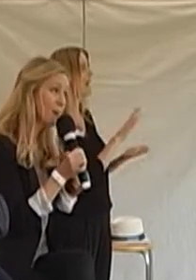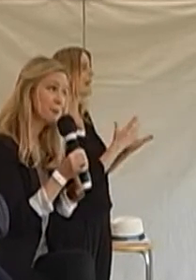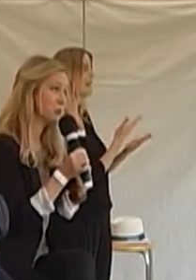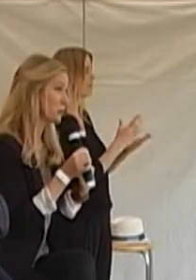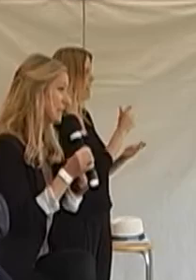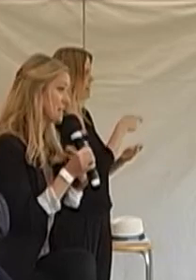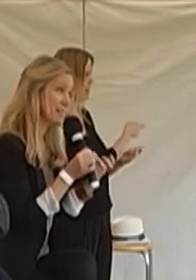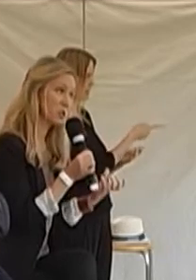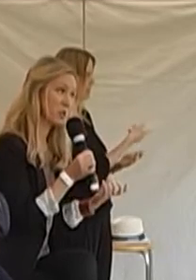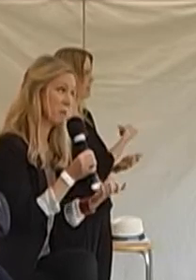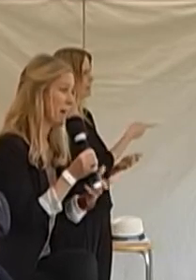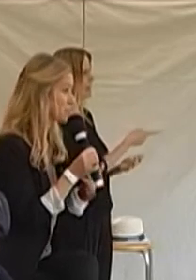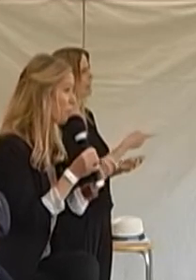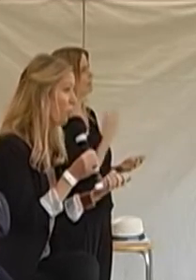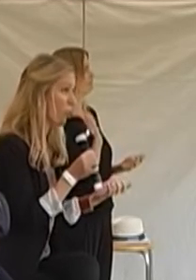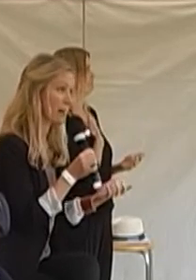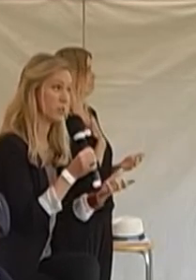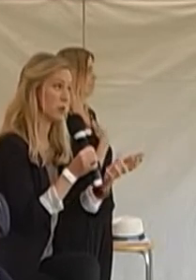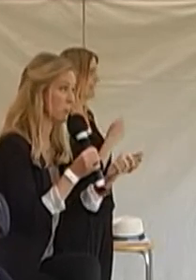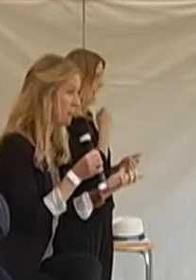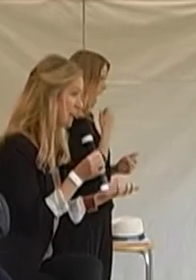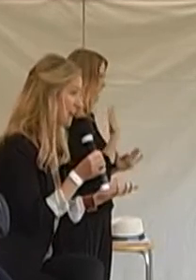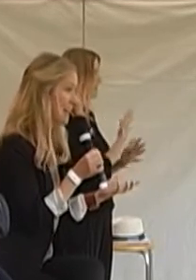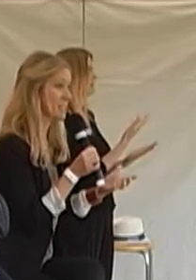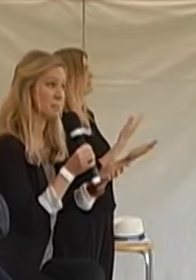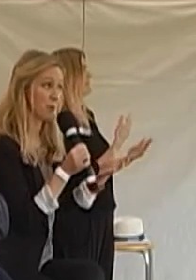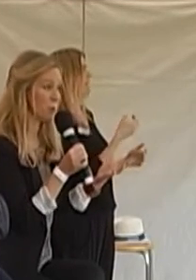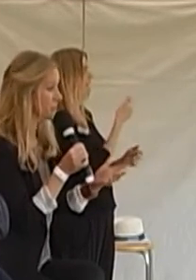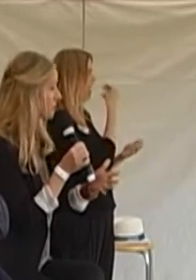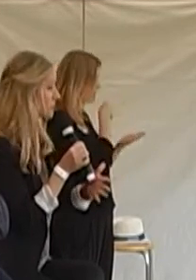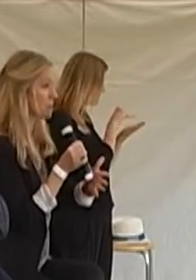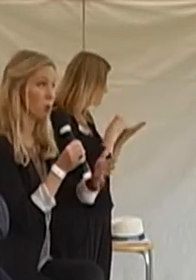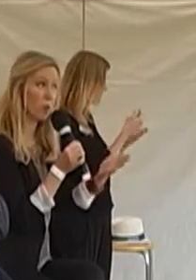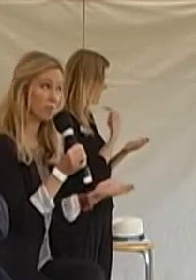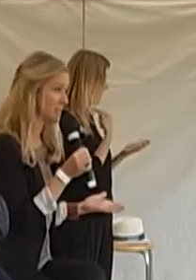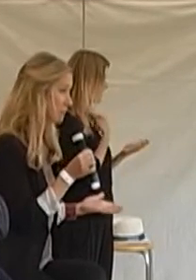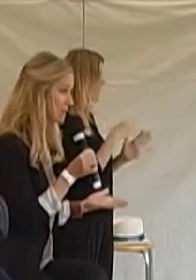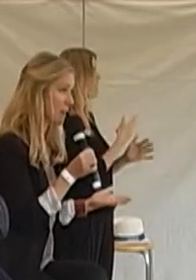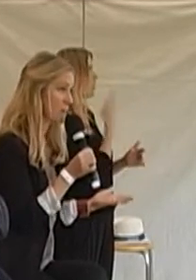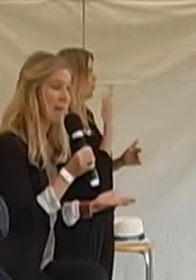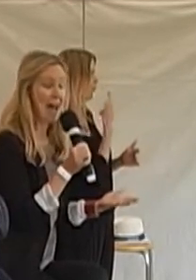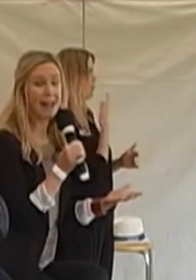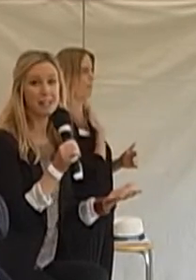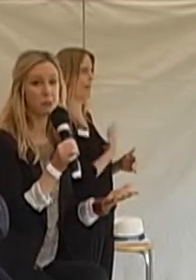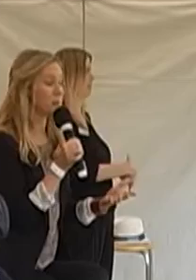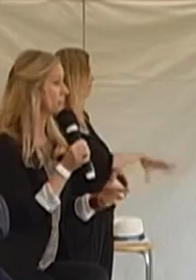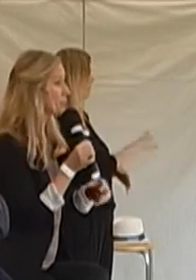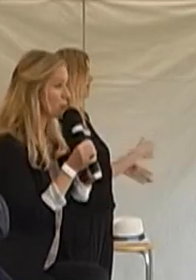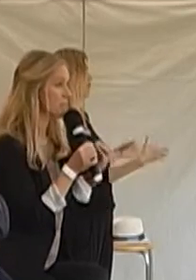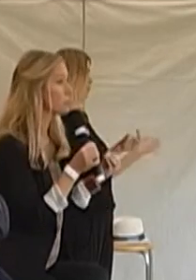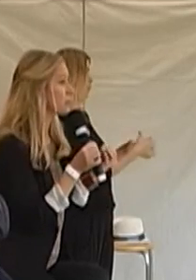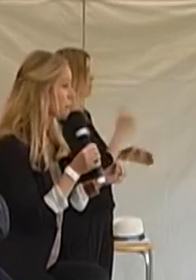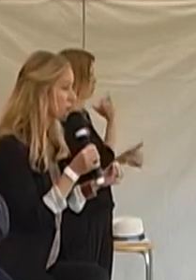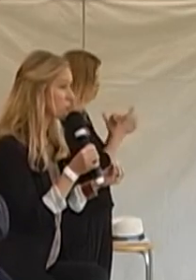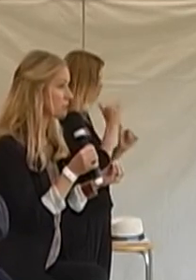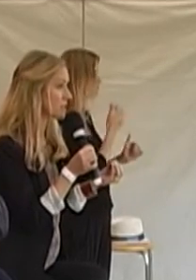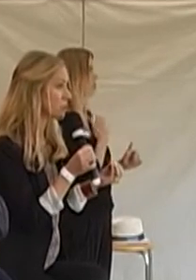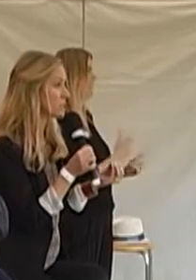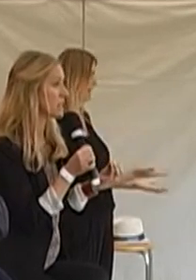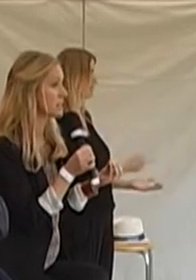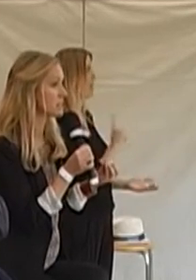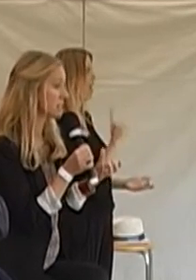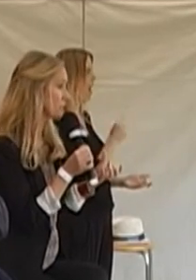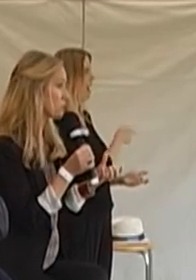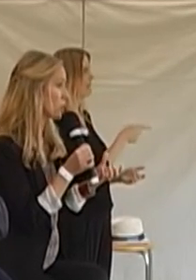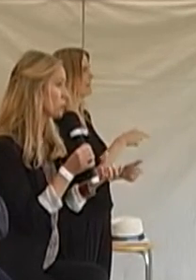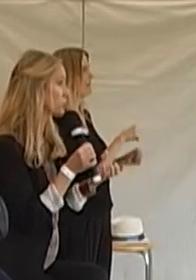really love to eat ice cream and pork and drink beer and smoke, sometimes all at the same time. And with this freedom within boundaries, they don't